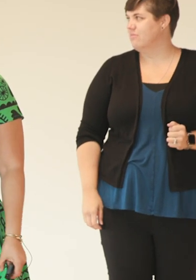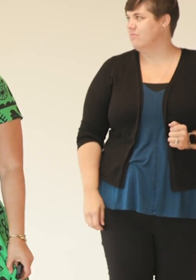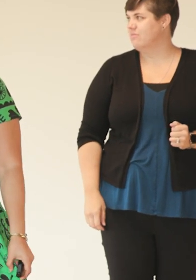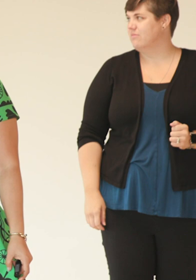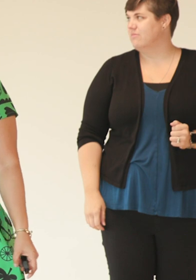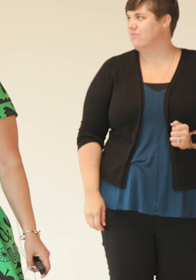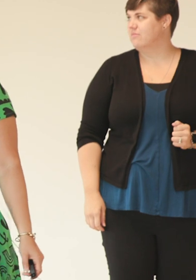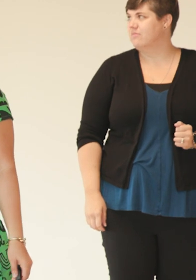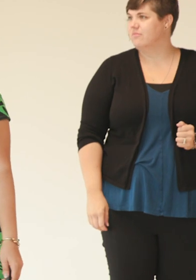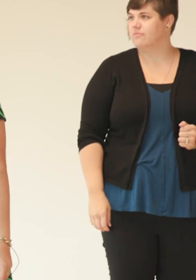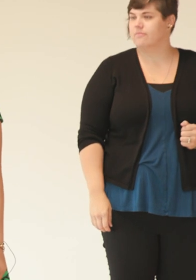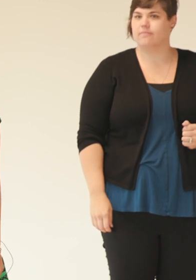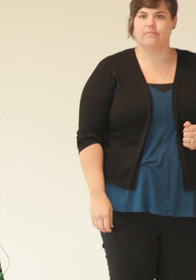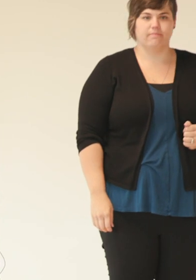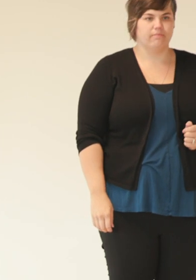you know,